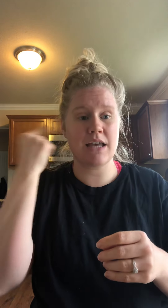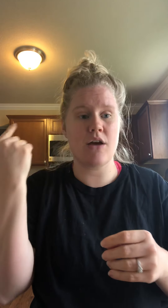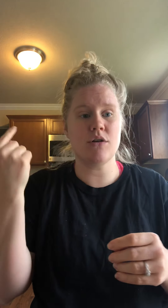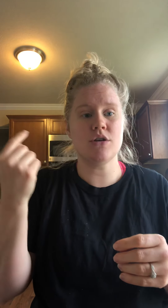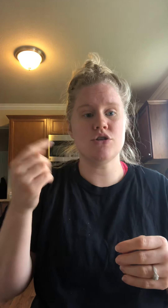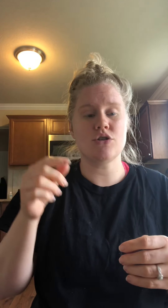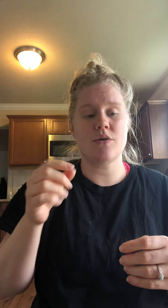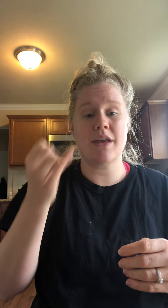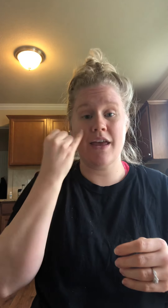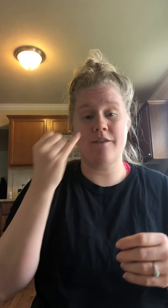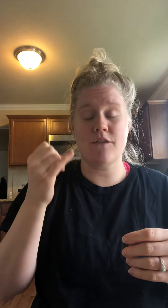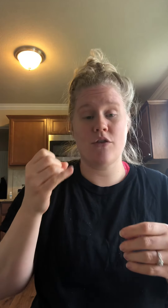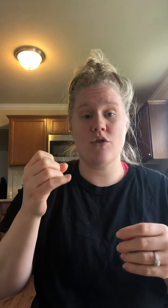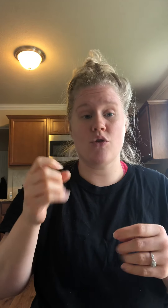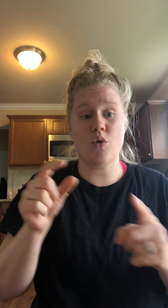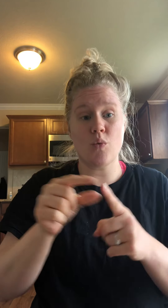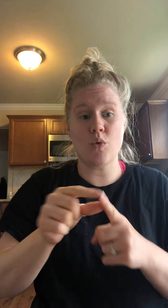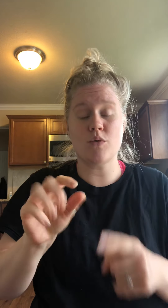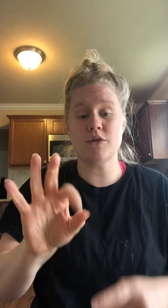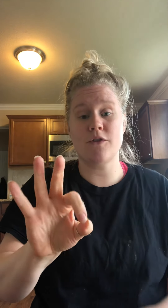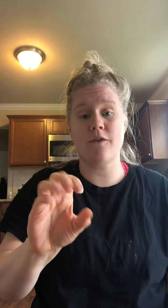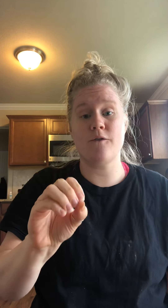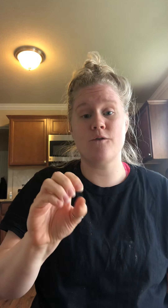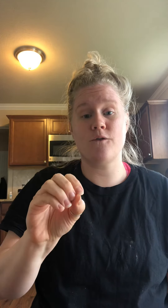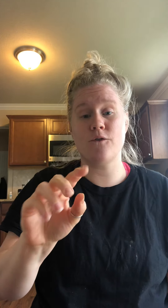footy. That means many foots.